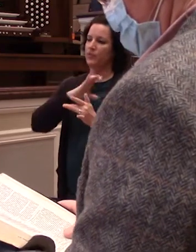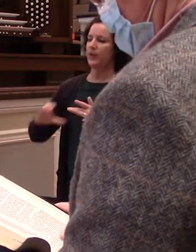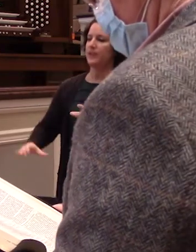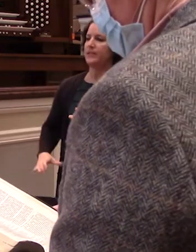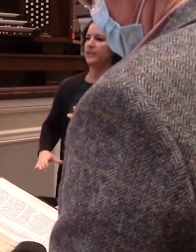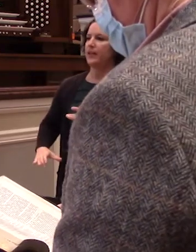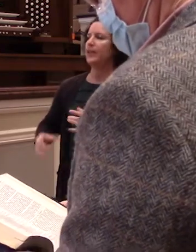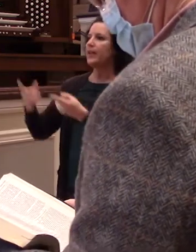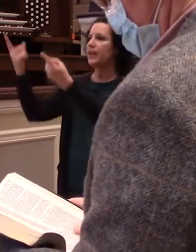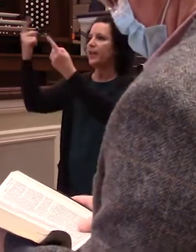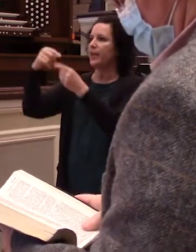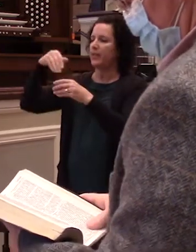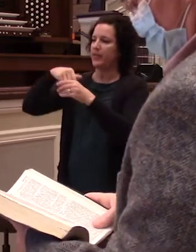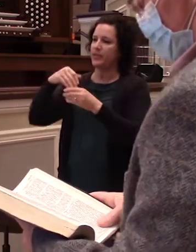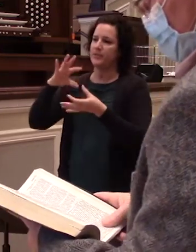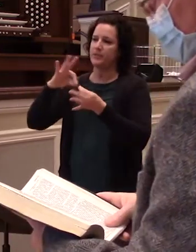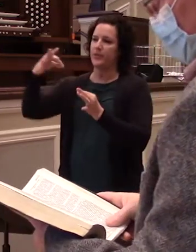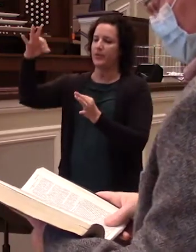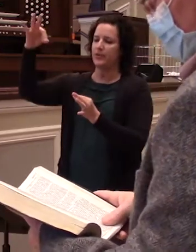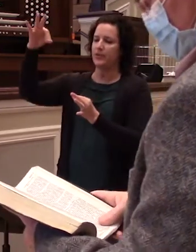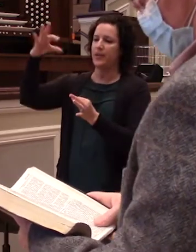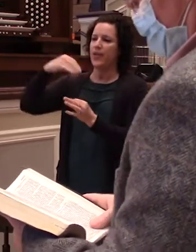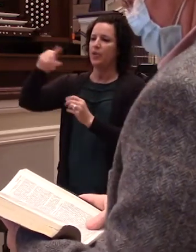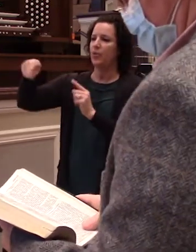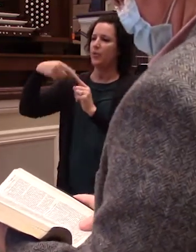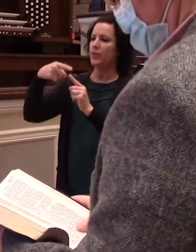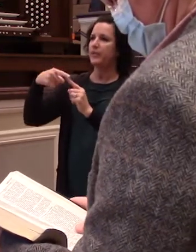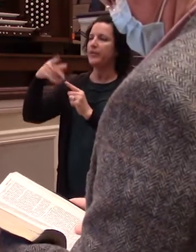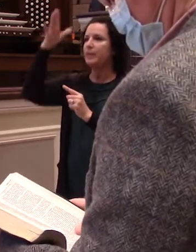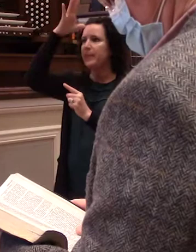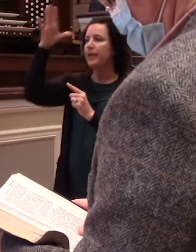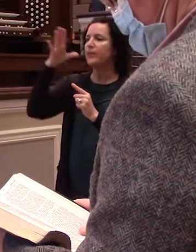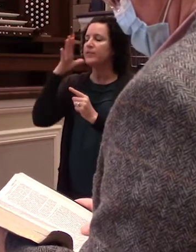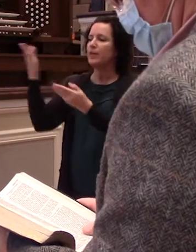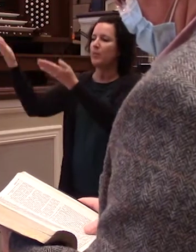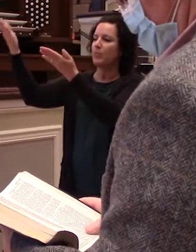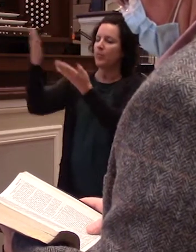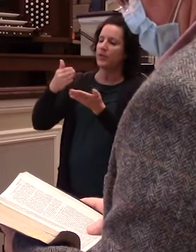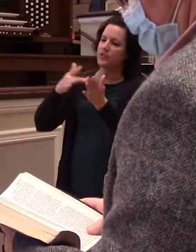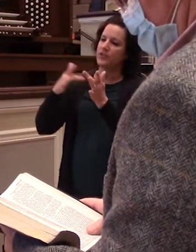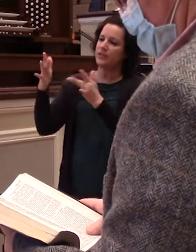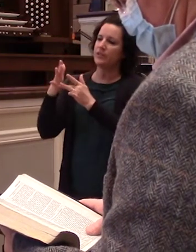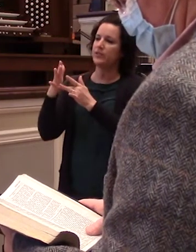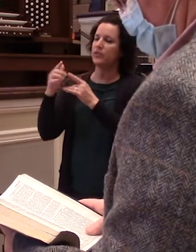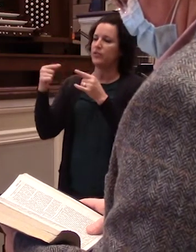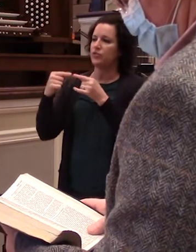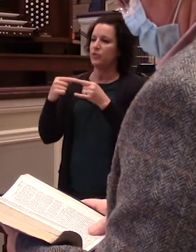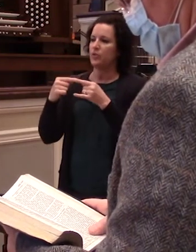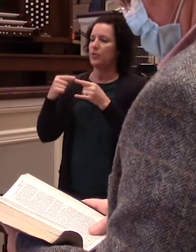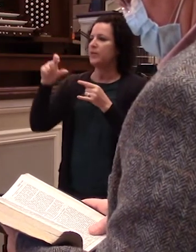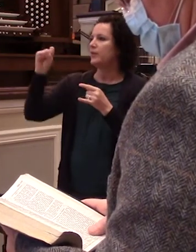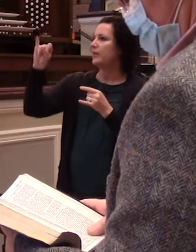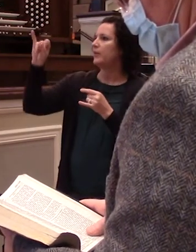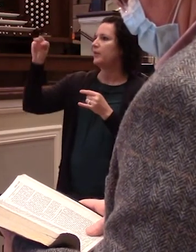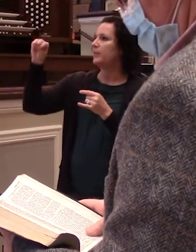in the spirit, into the temple, and when the parents brought in the child Jesus to carry out for him the custom of the